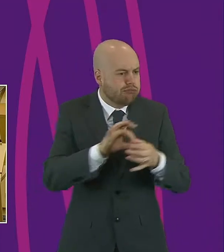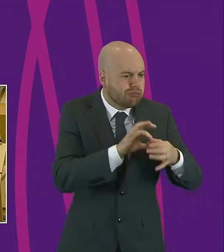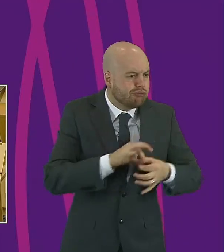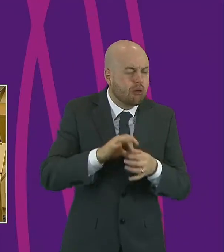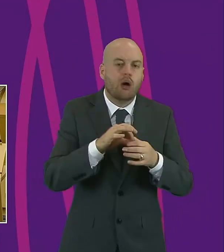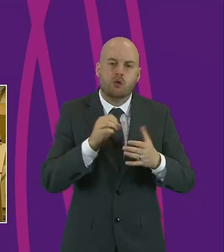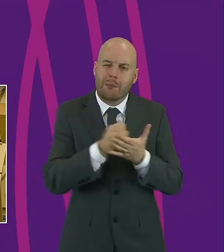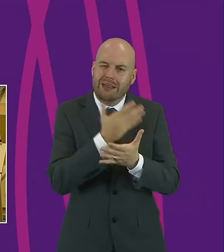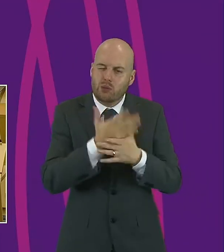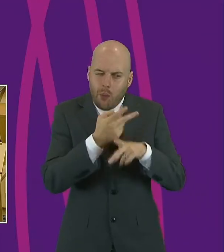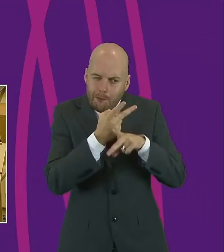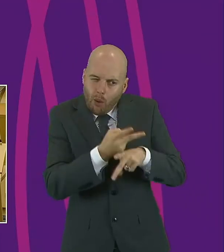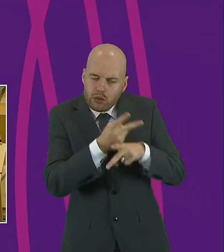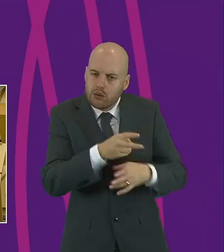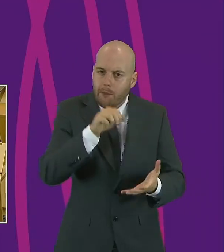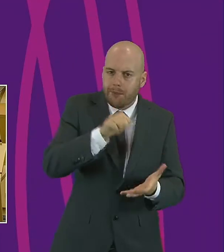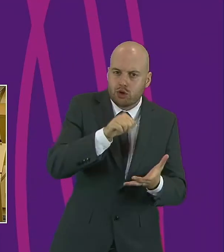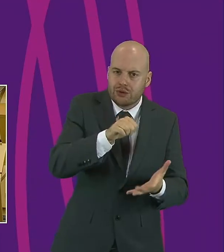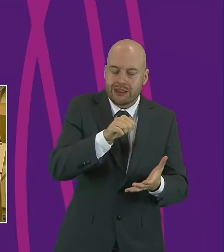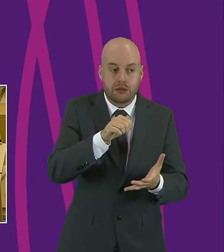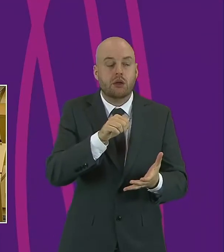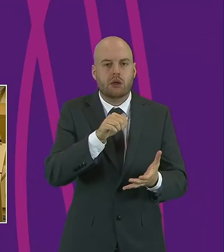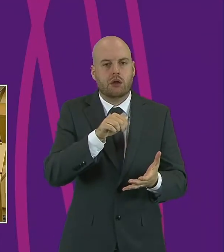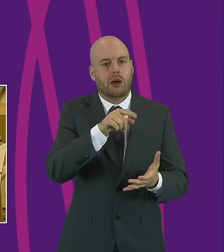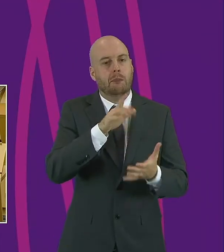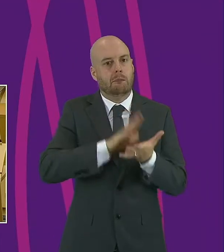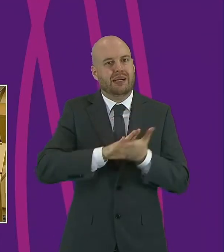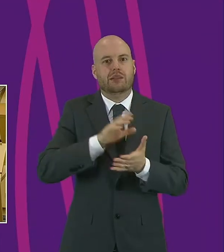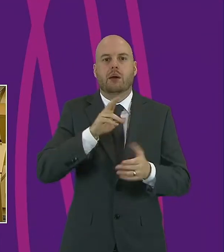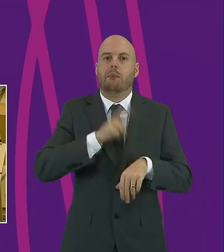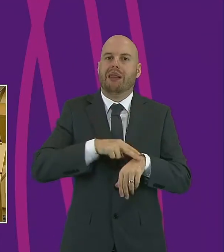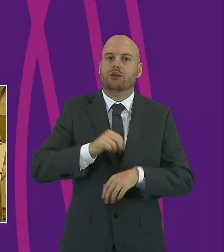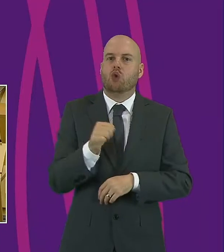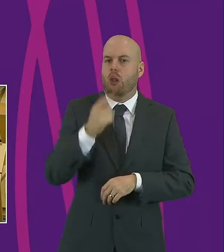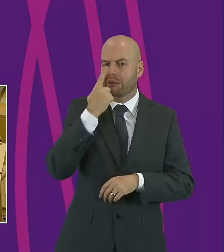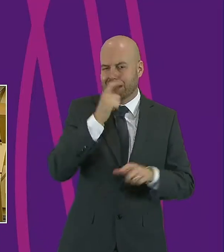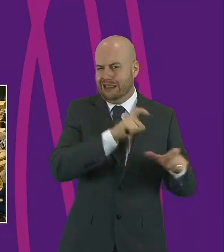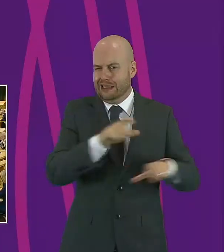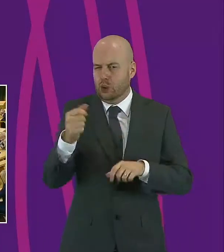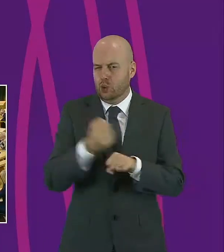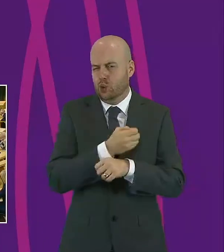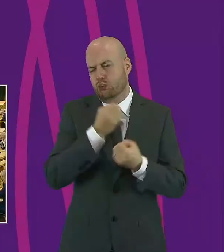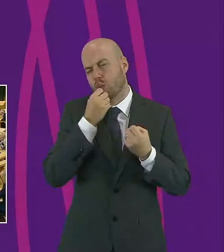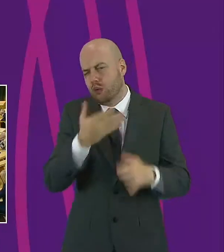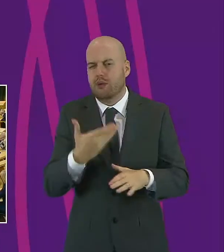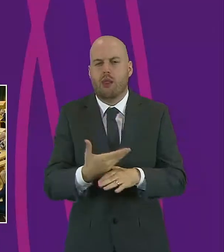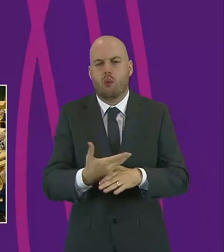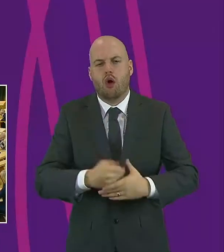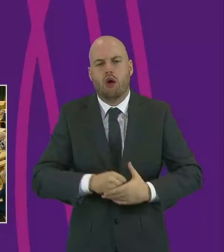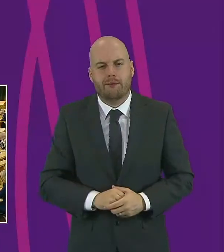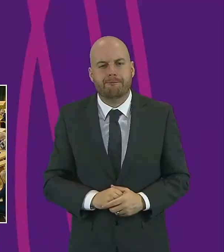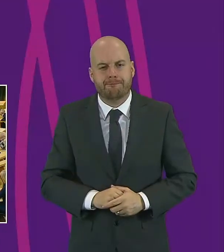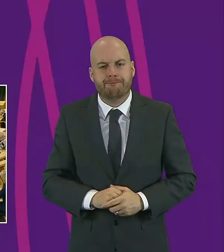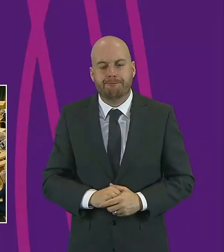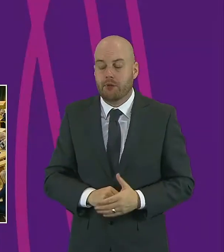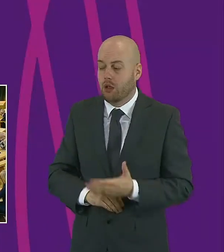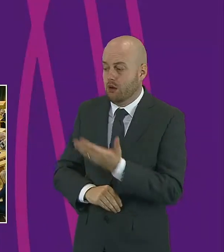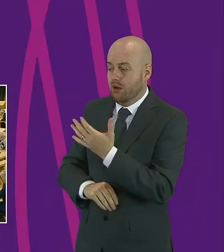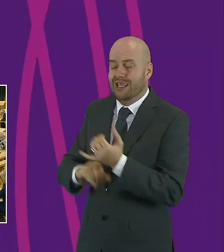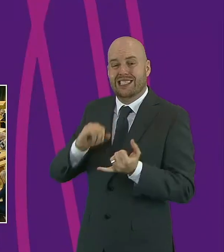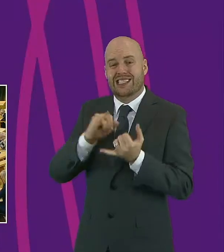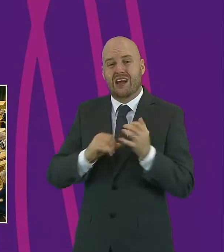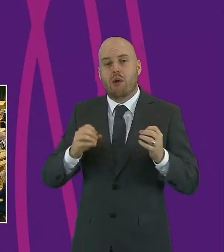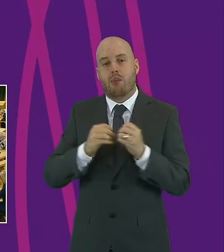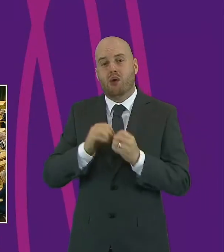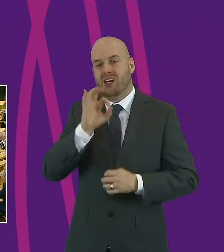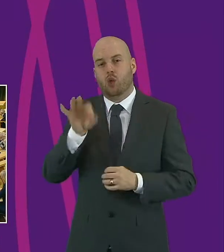budget and ensure that Police Scotland can continue to do the fantastic job they are doing on our behalf. Question number 7, Sarah Boyack. Thank you,